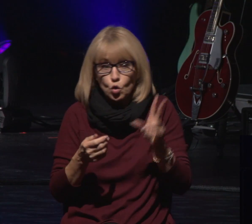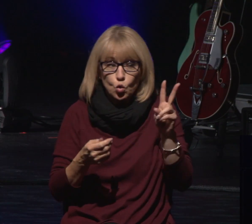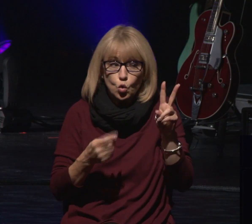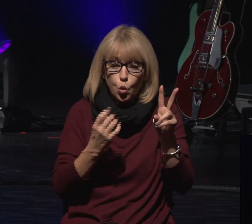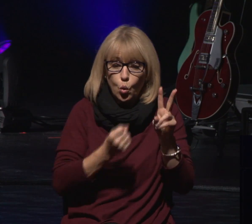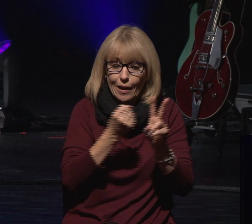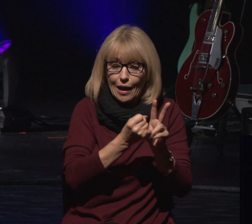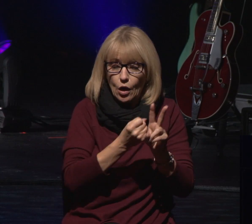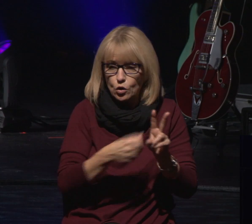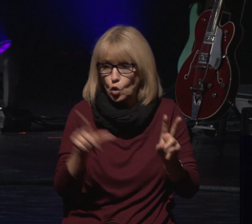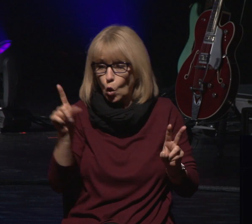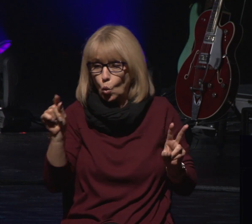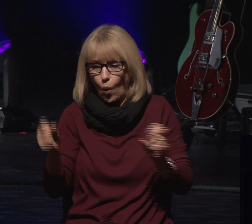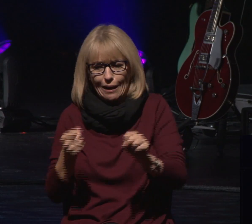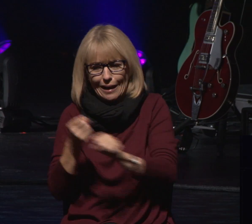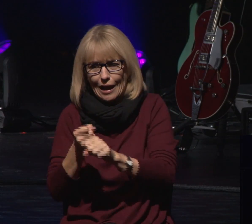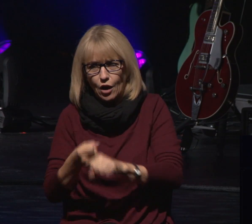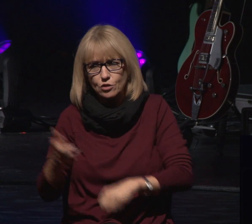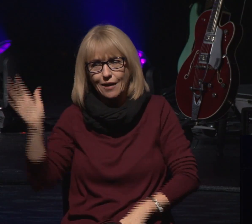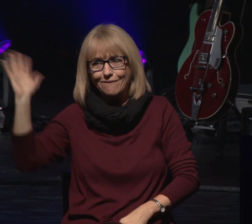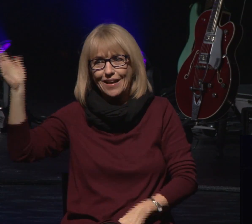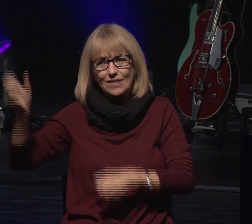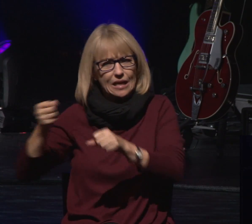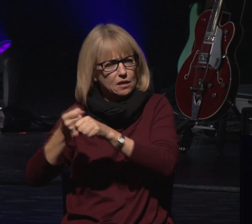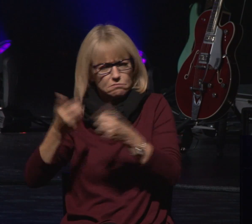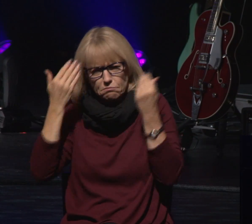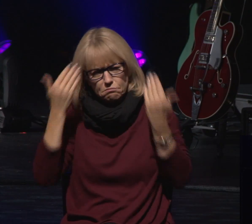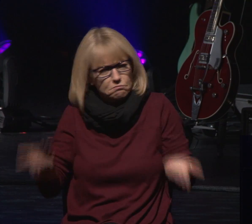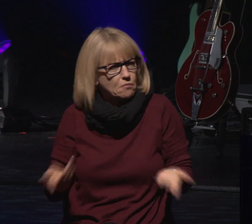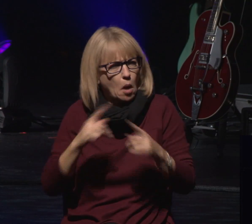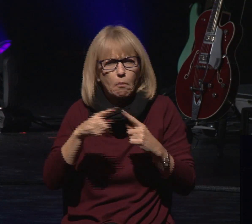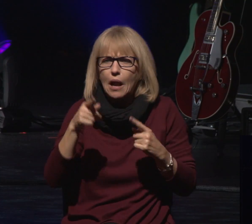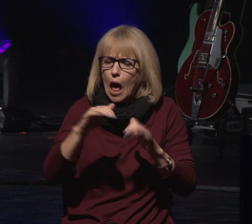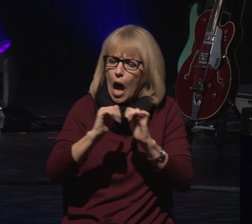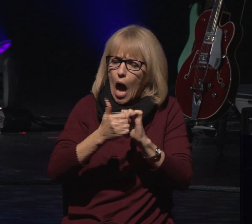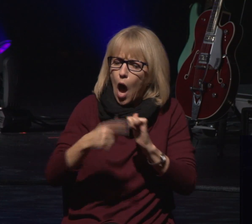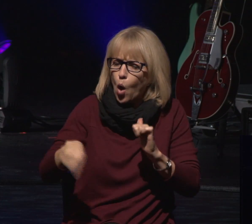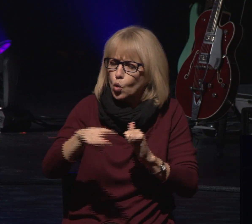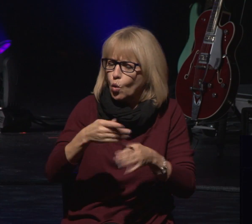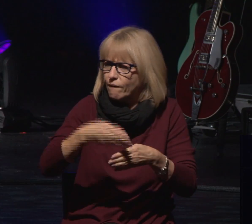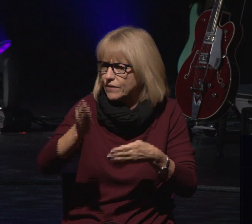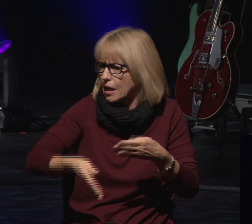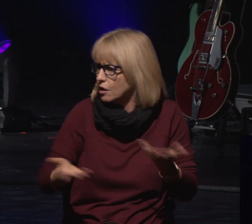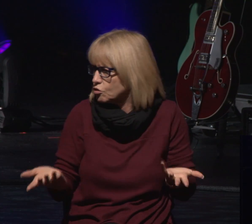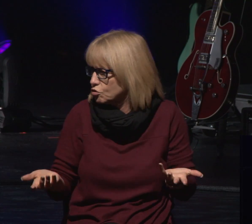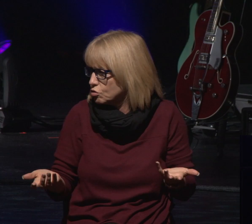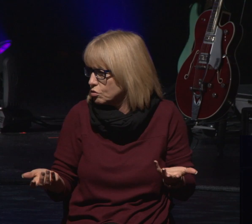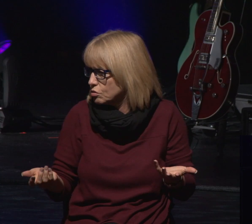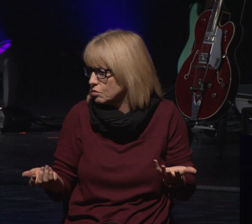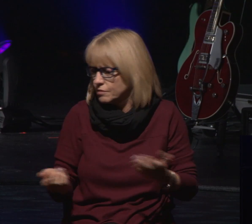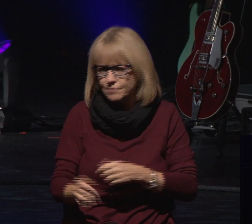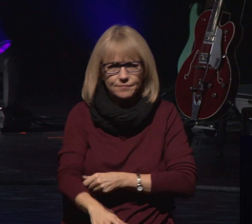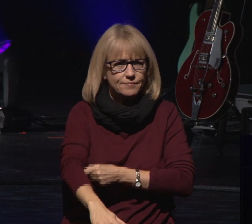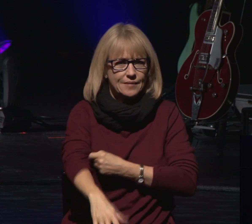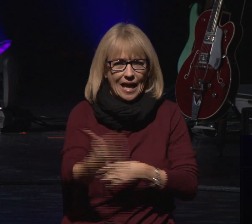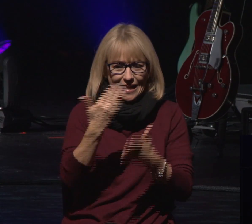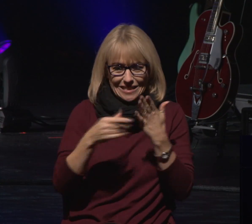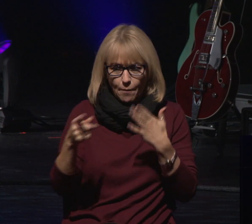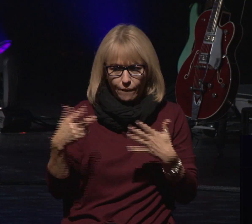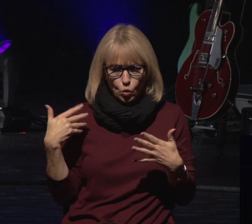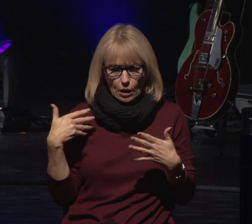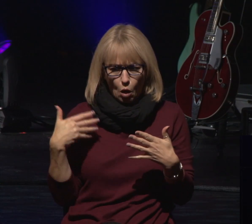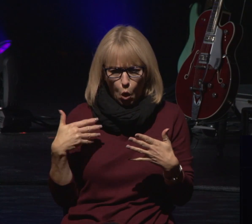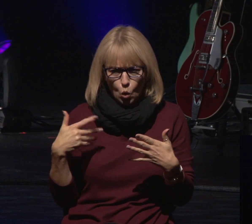or 30. How am I going to finish these years? What's going to be the most important thing ahead of us? Some of us, as we get closer, begin to get this fear and